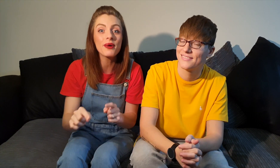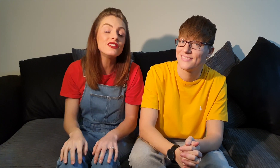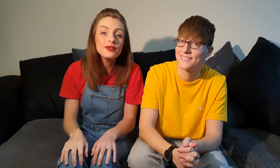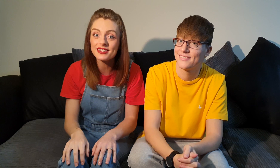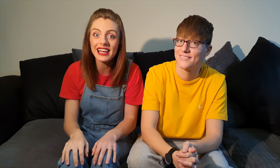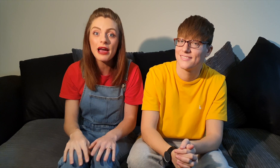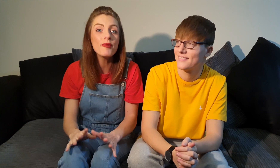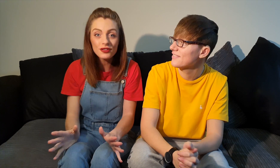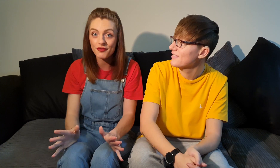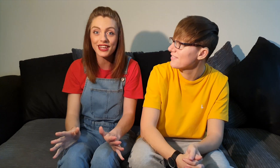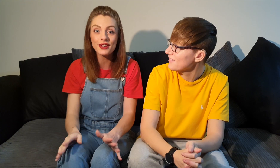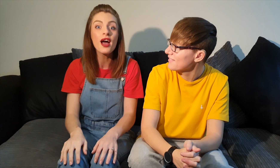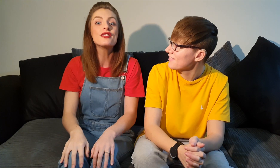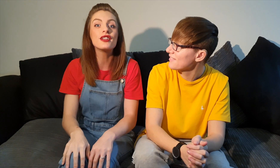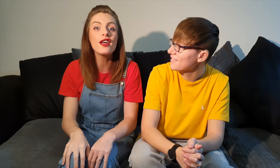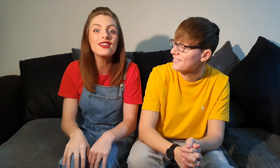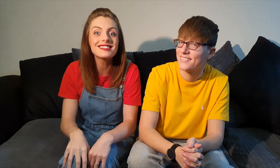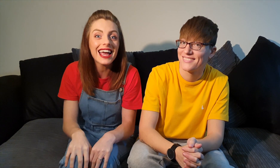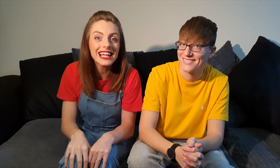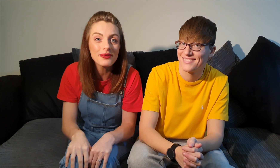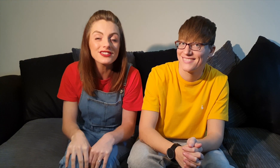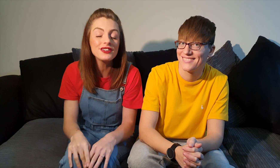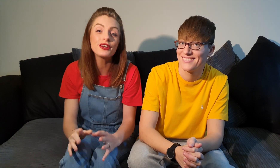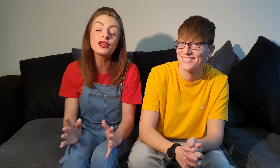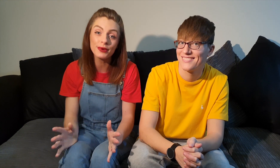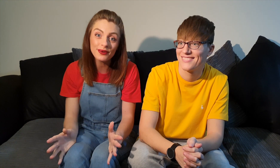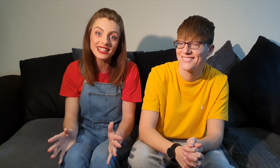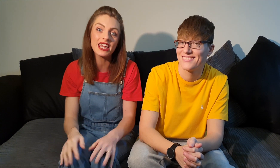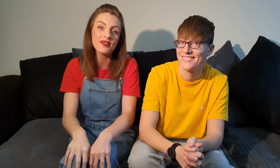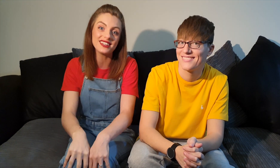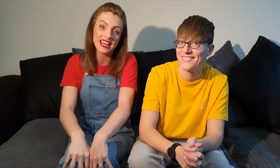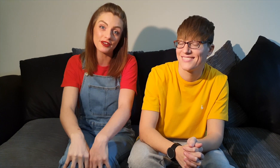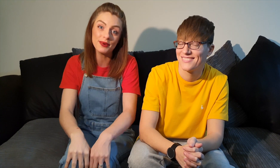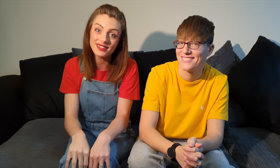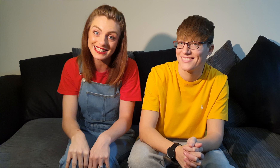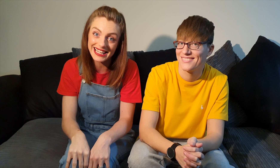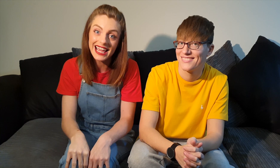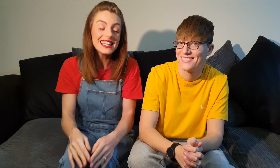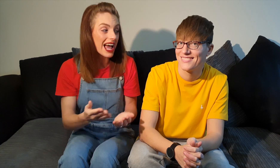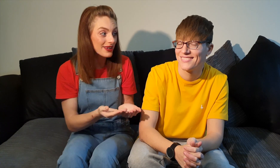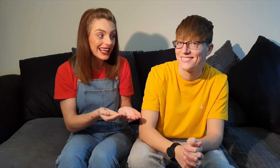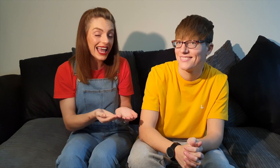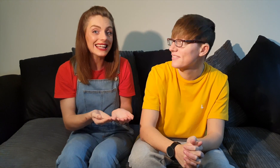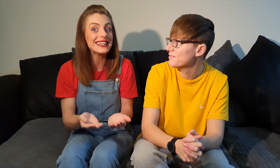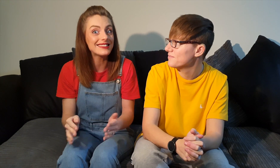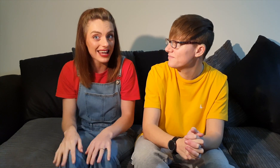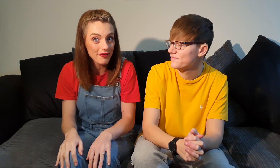a new skill and motivate you to learn sign language, and you can communicate with the deaf community. Now Kelly-Ann is deaf